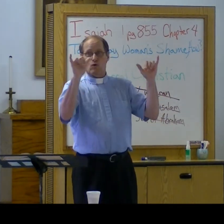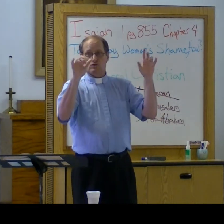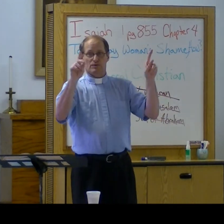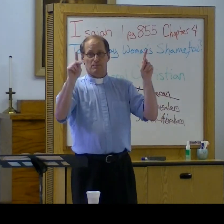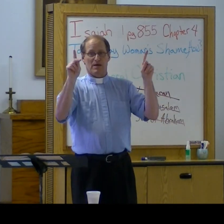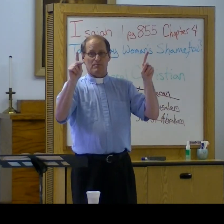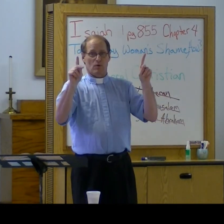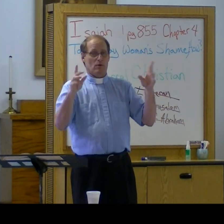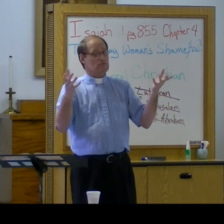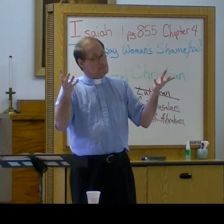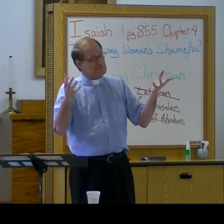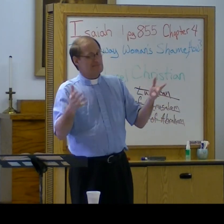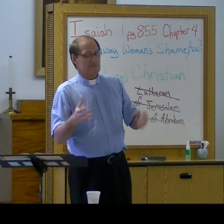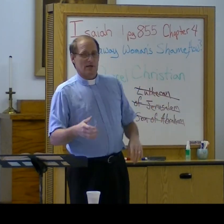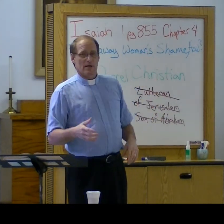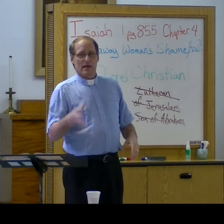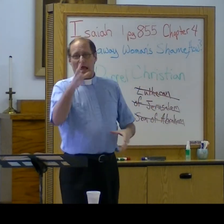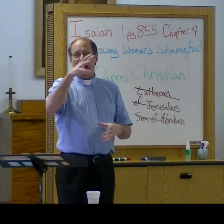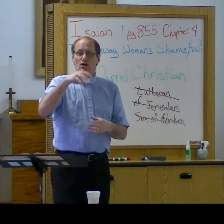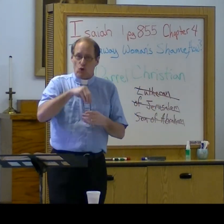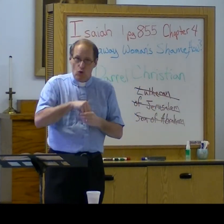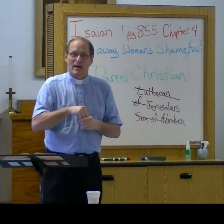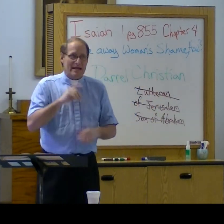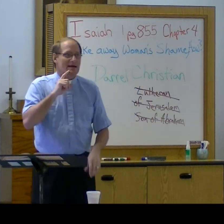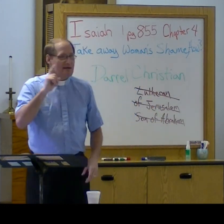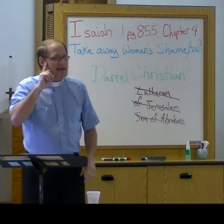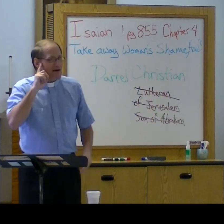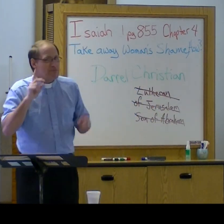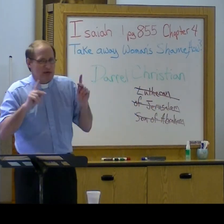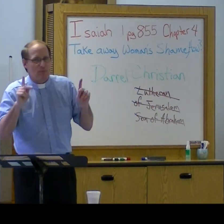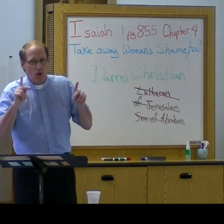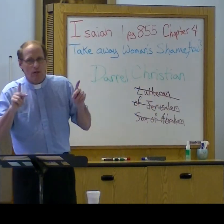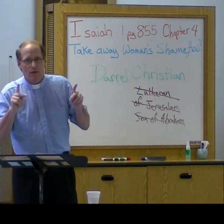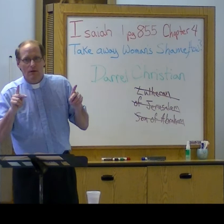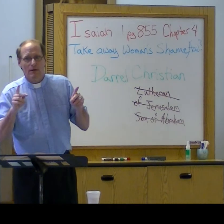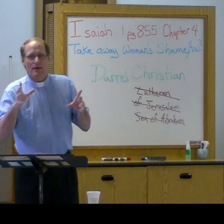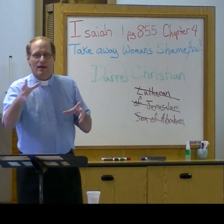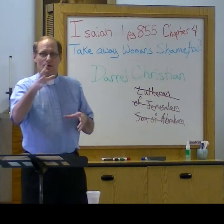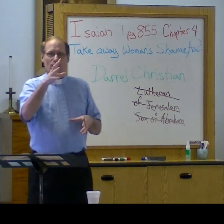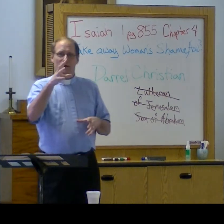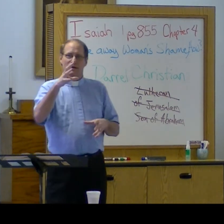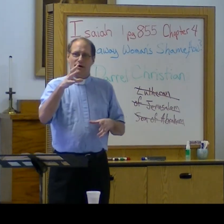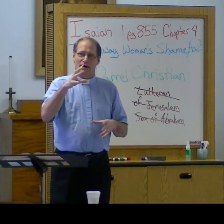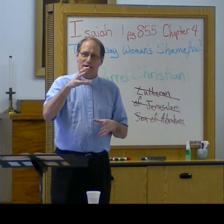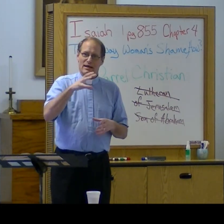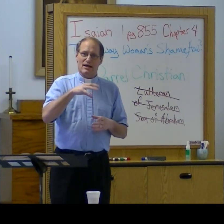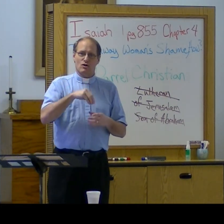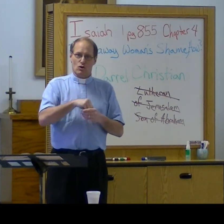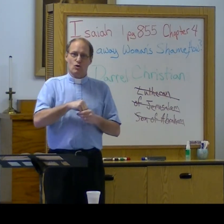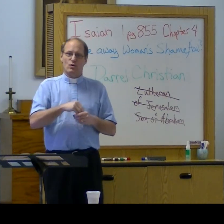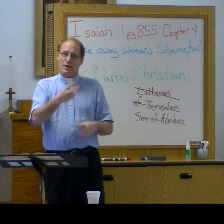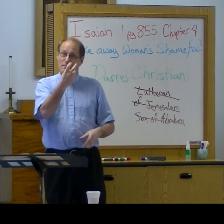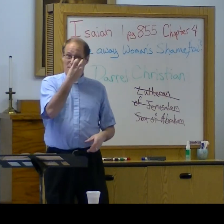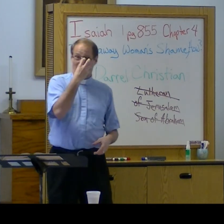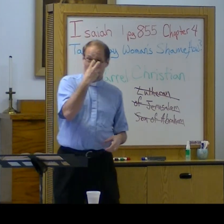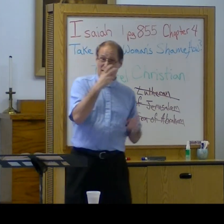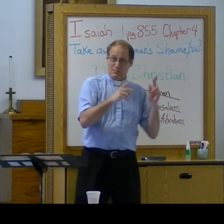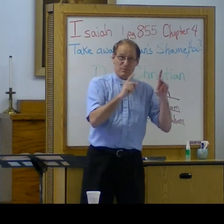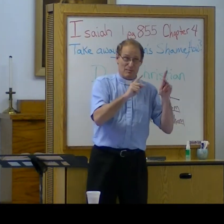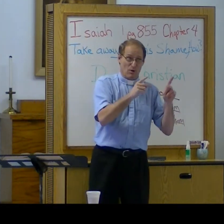those people, including deaf people. He would include blind